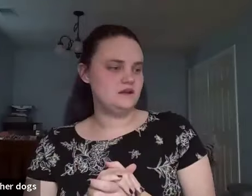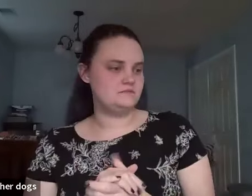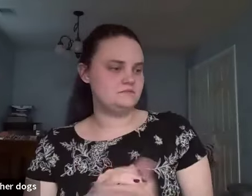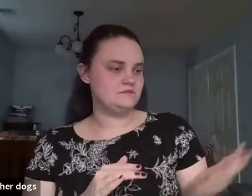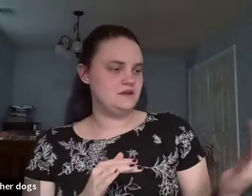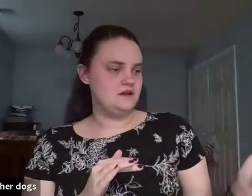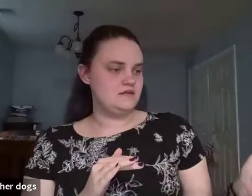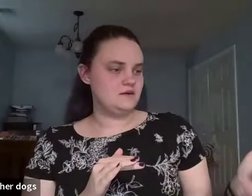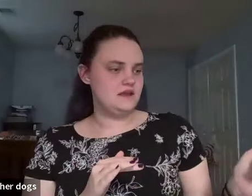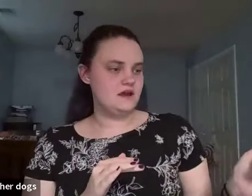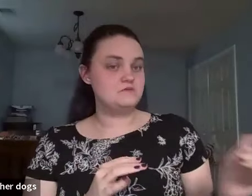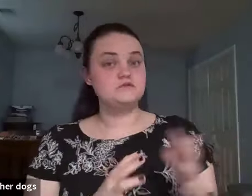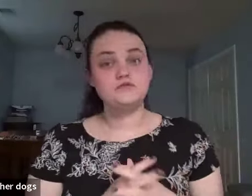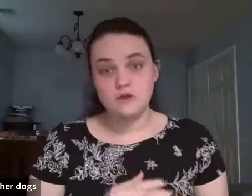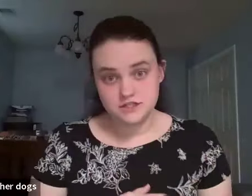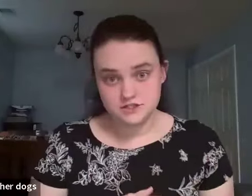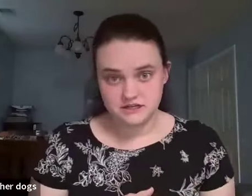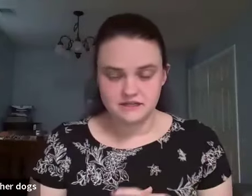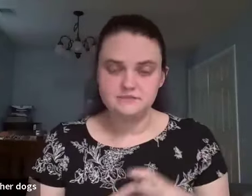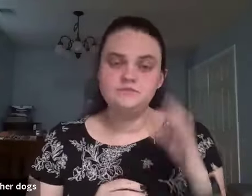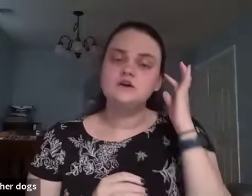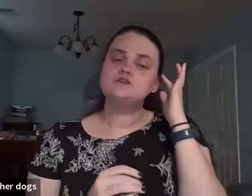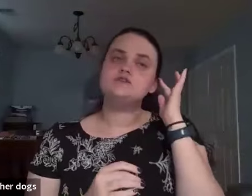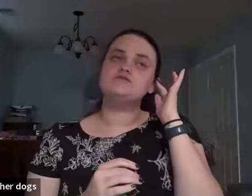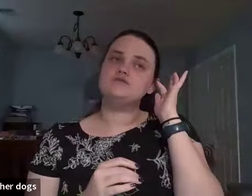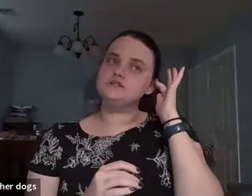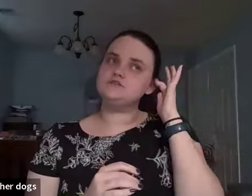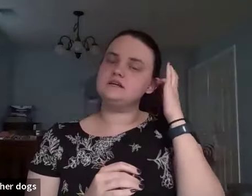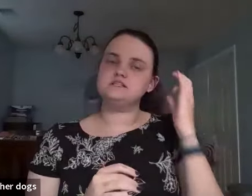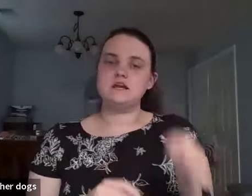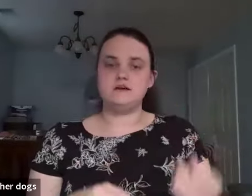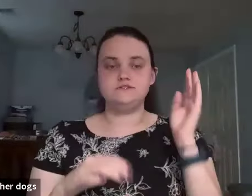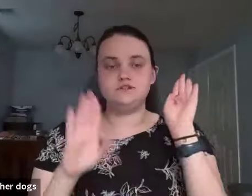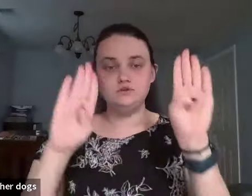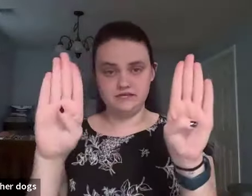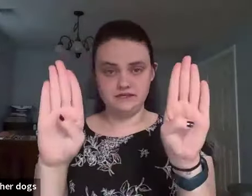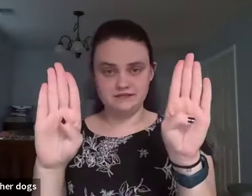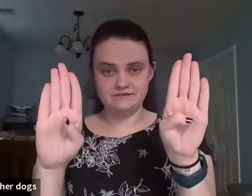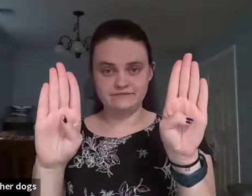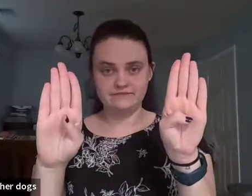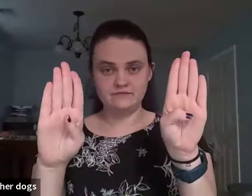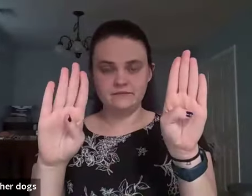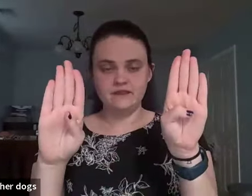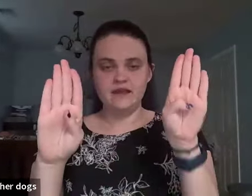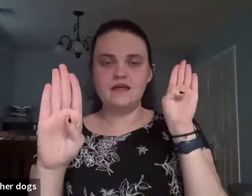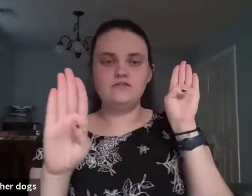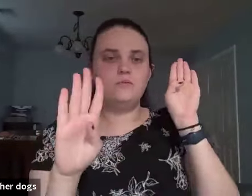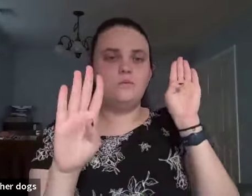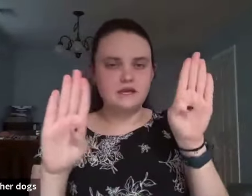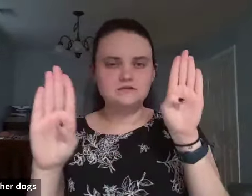Okay. Then we have frustrated. So frustrated is going to have two B's. And the way you